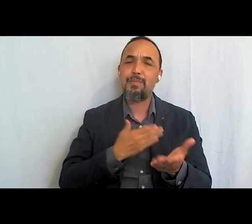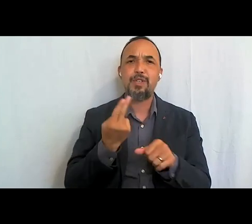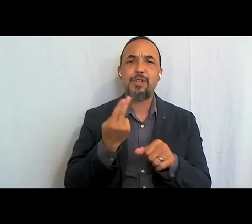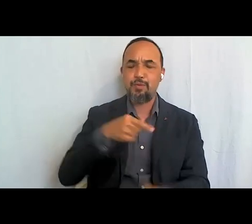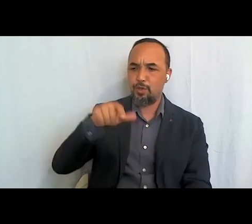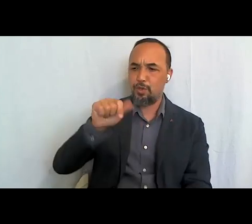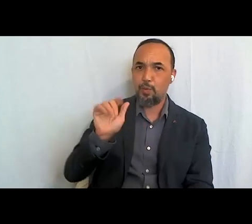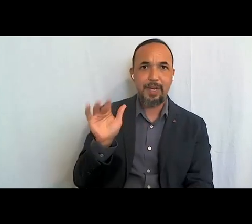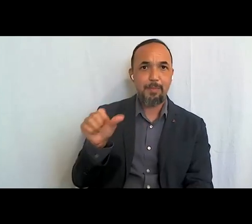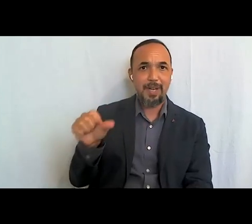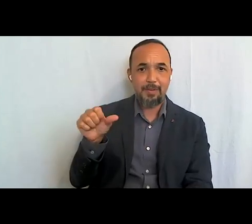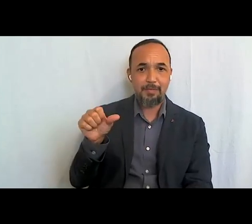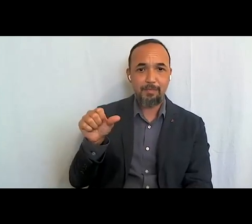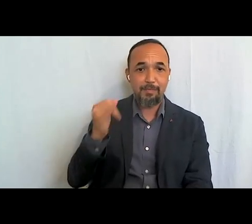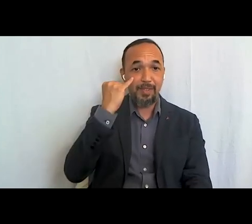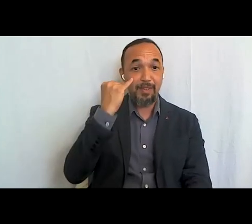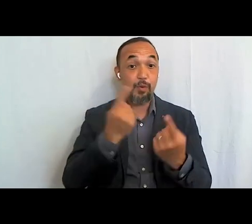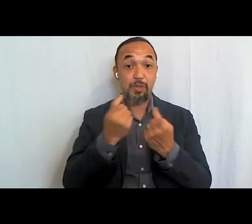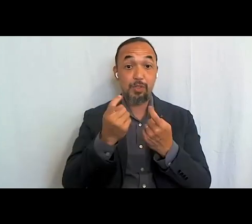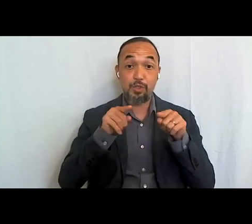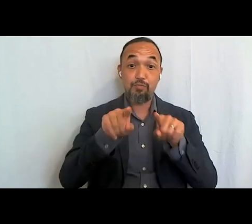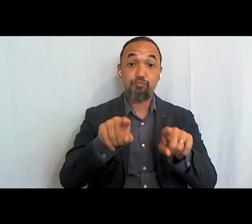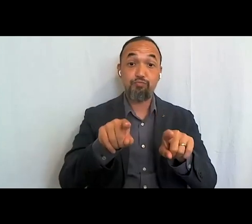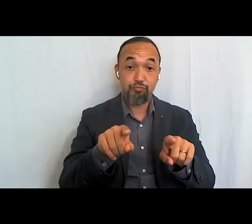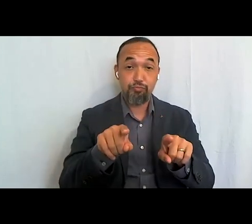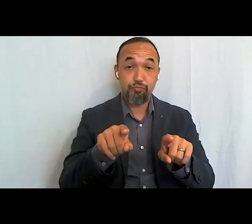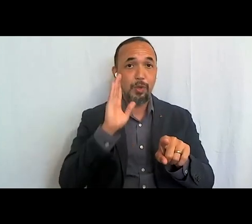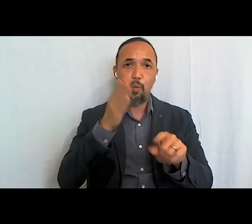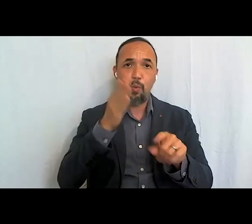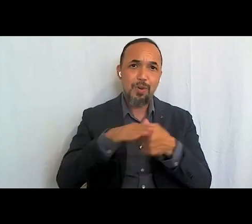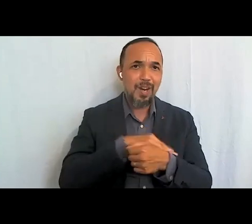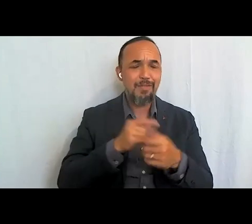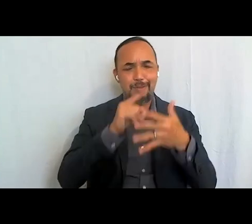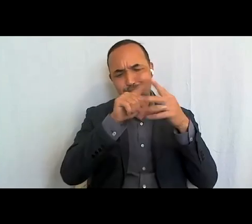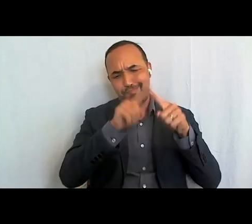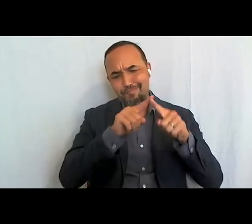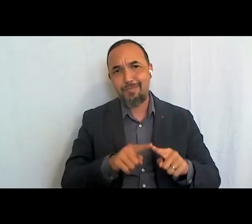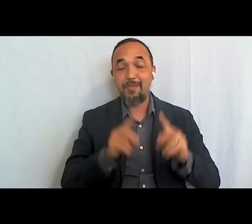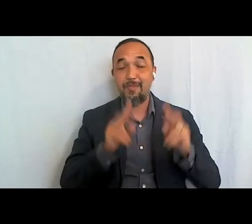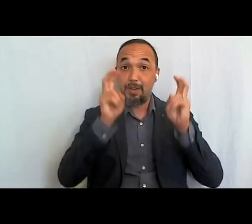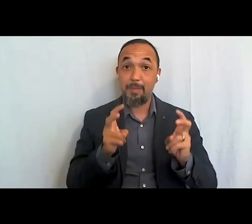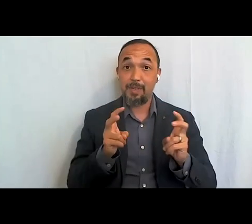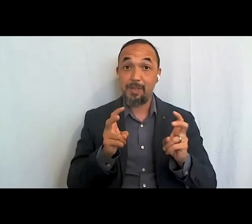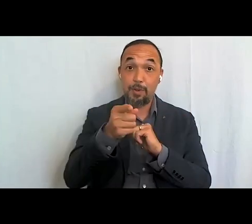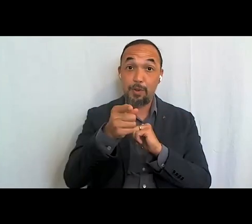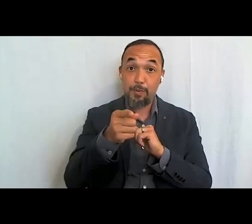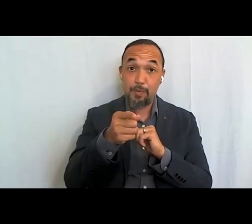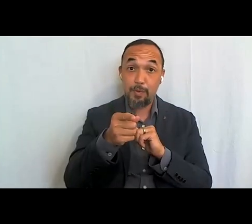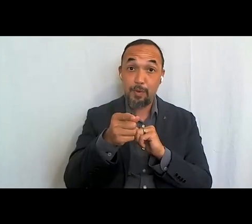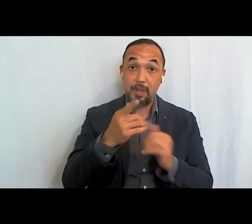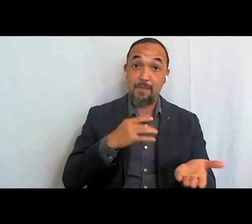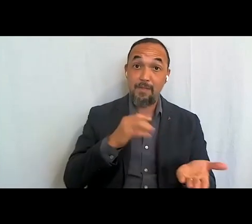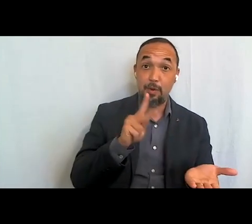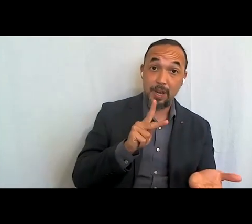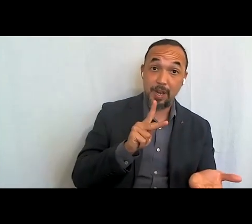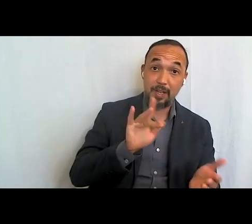have any questions while we're going through. We're going to be covering a number of topics. How's everybody doing? Raise your hand if you're doing okay. Raise your hand if you're not doing okay.